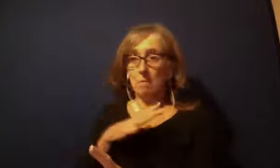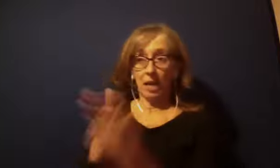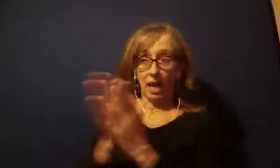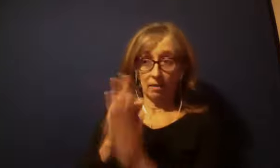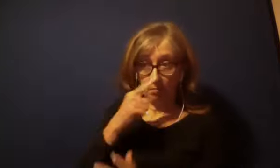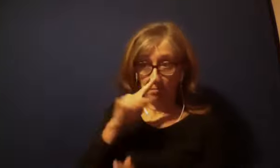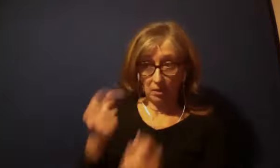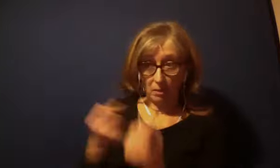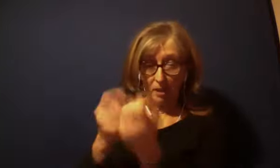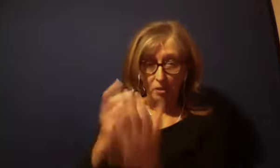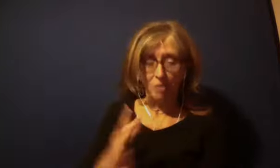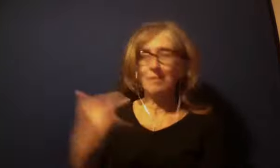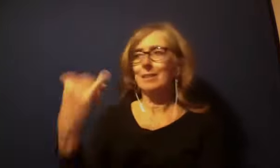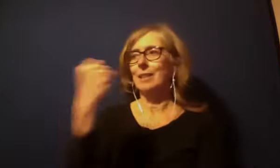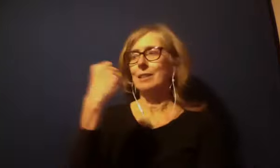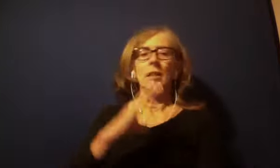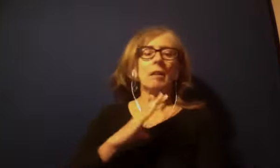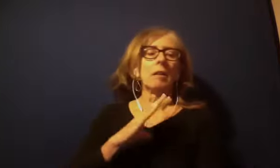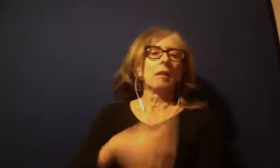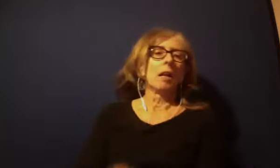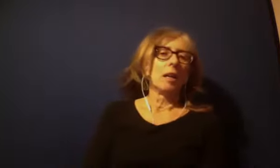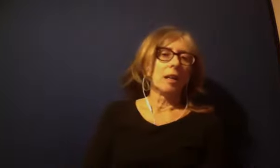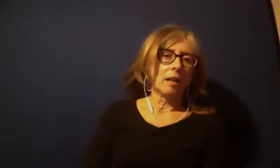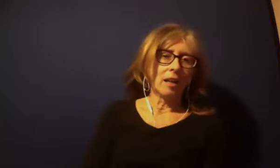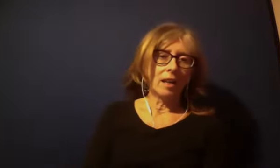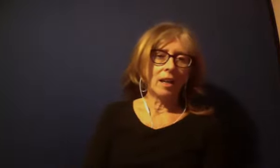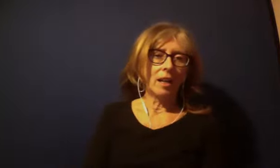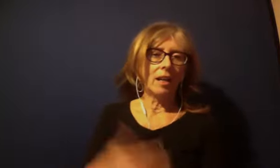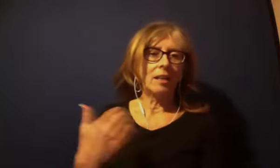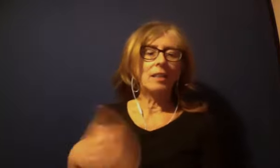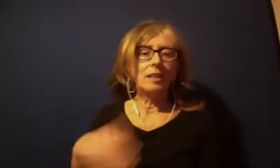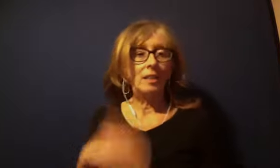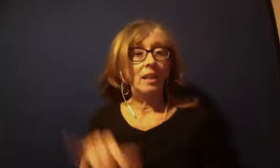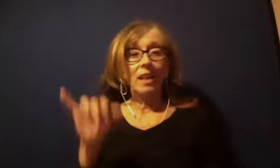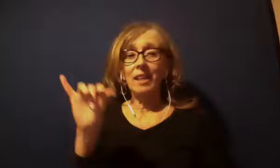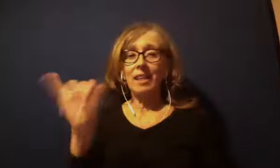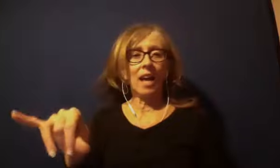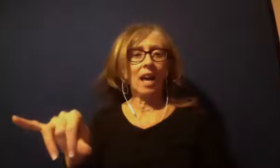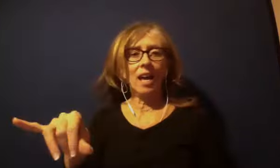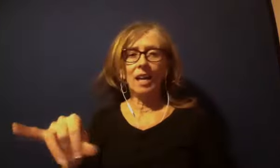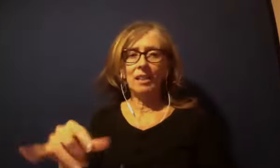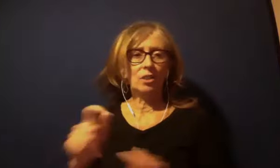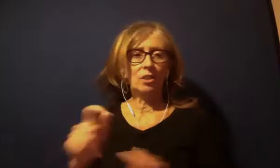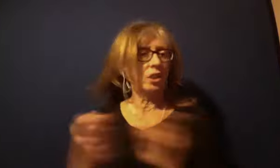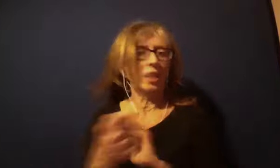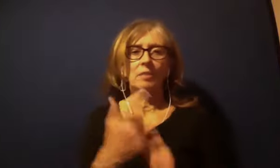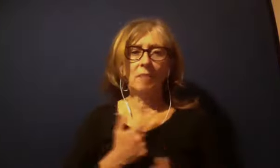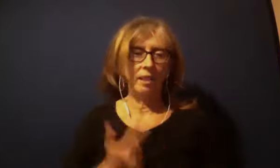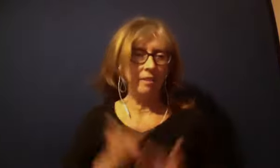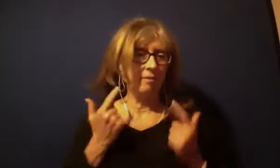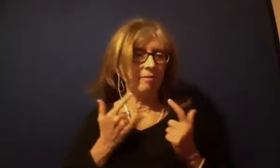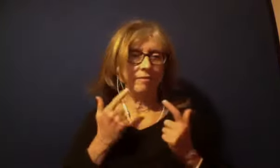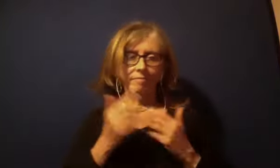an incredible world it's been since sponsorship started. And really that is the turning point for me to